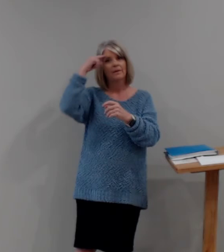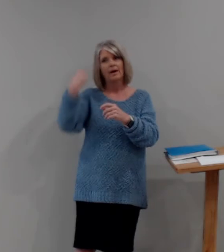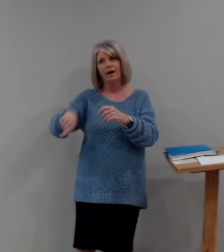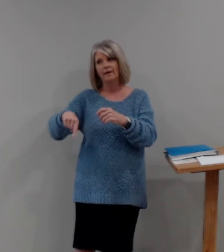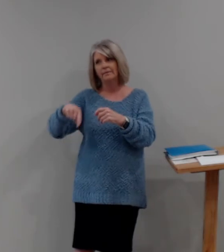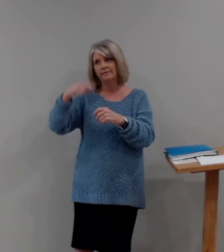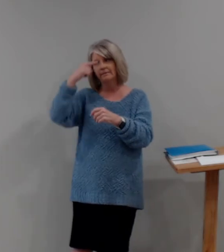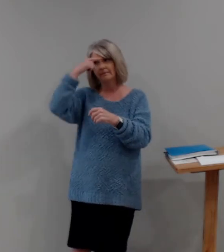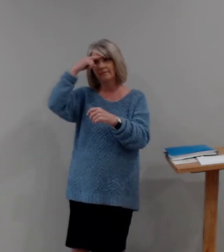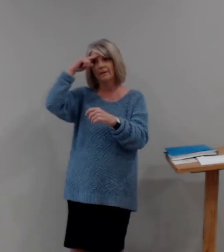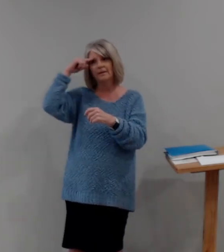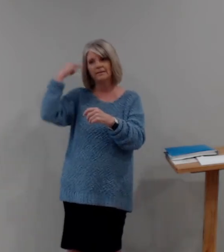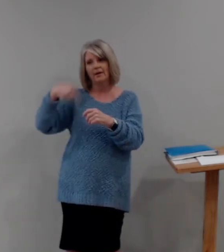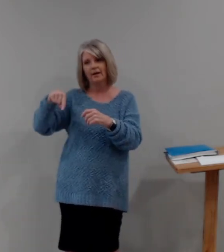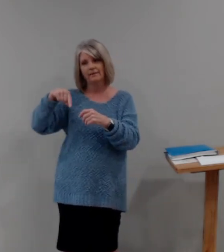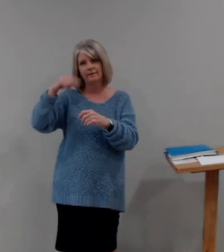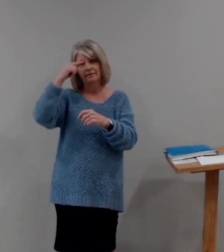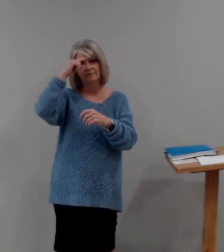Hot. It's hot.